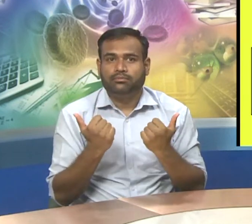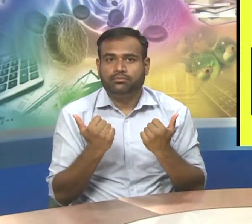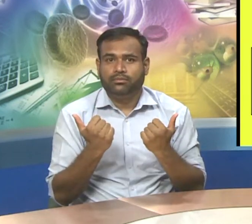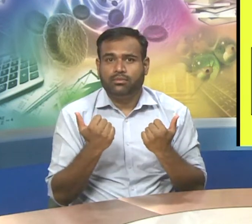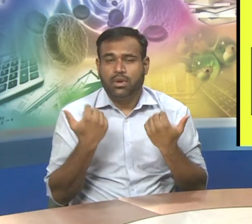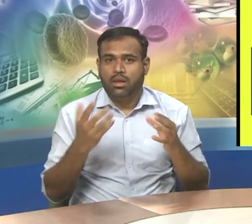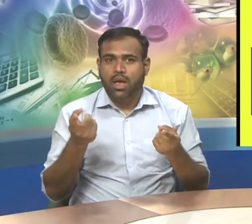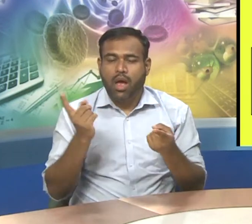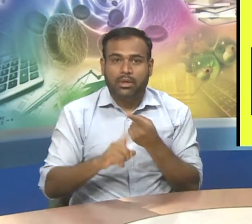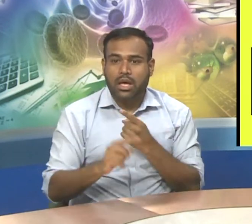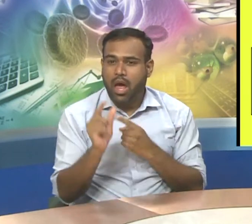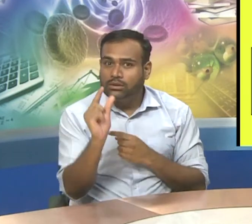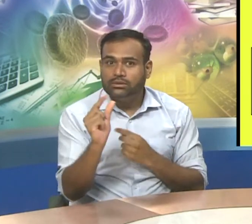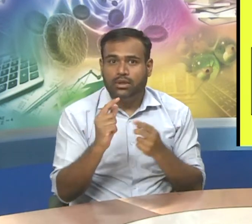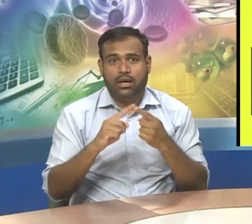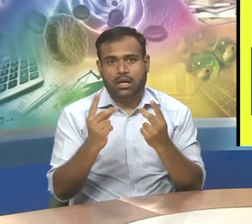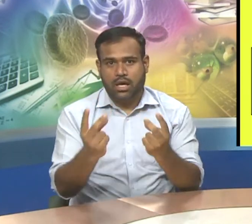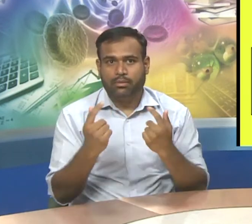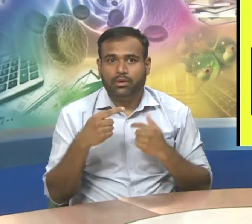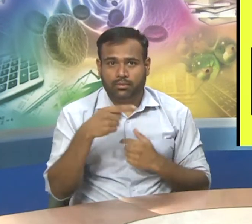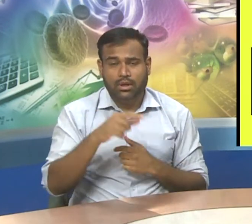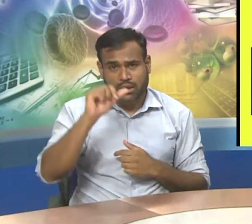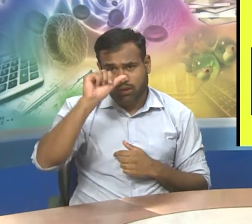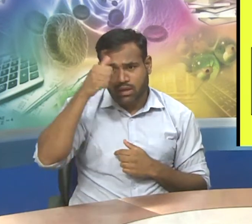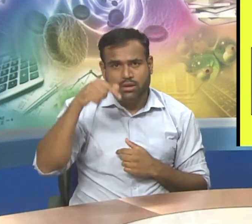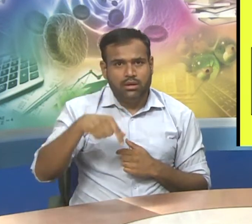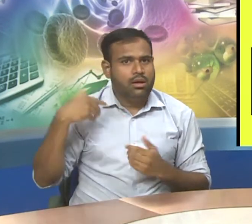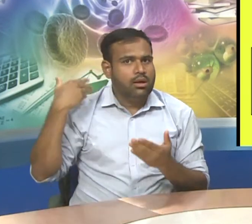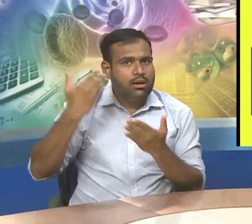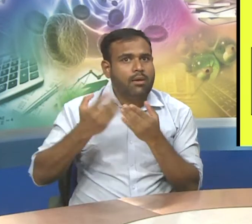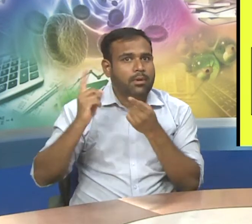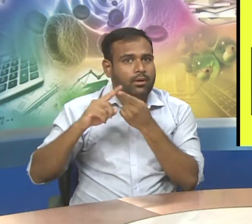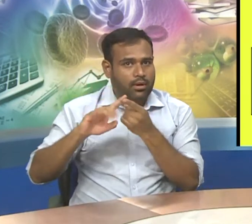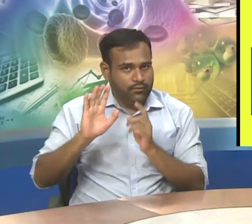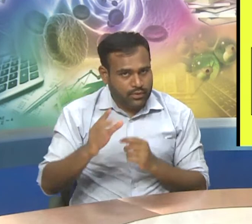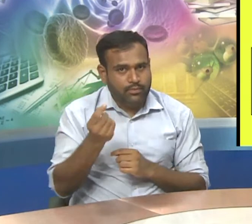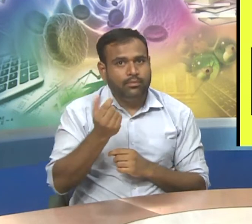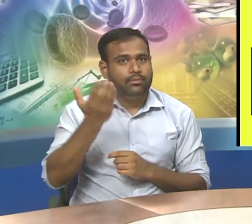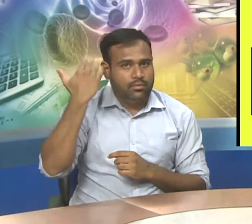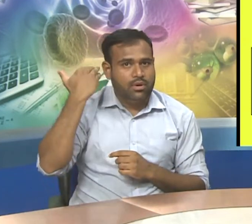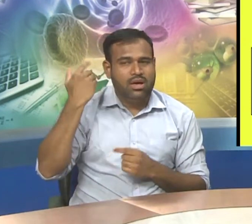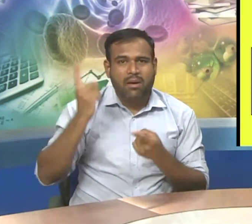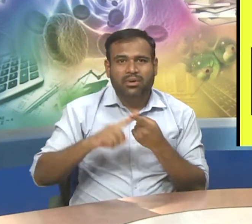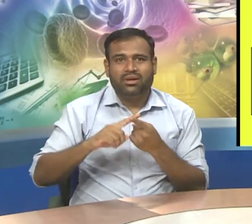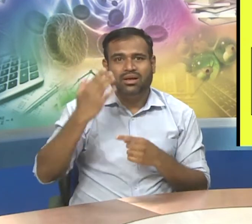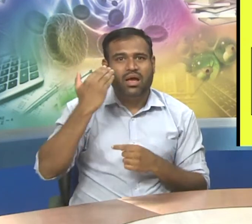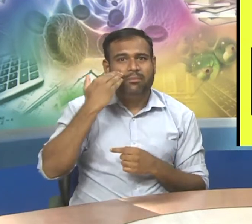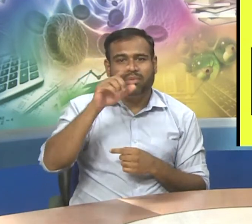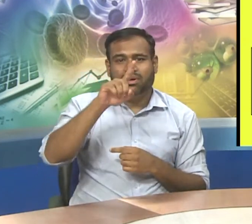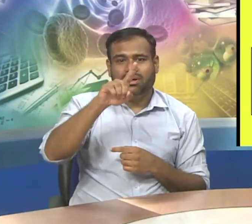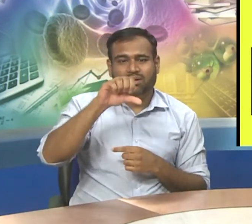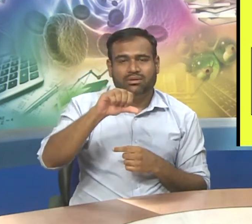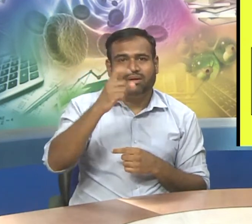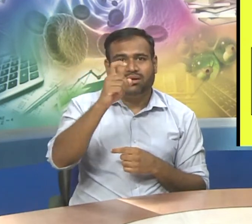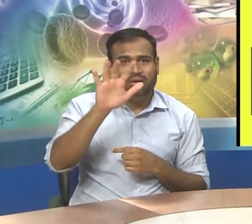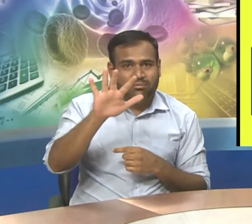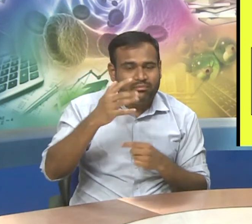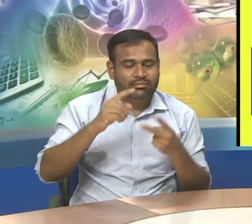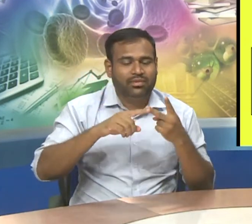The word is proclamation of emergency. It is a period of governance under